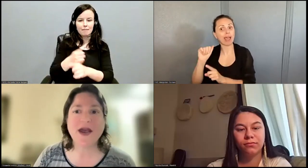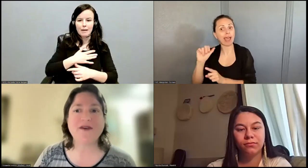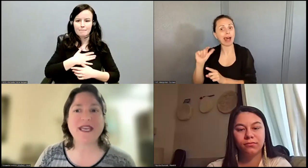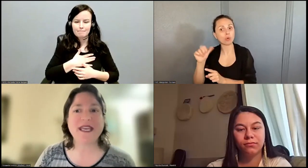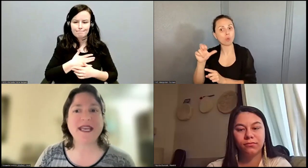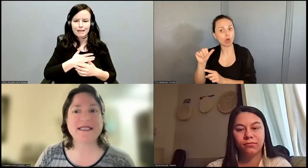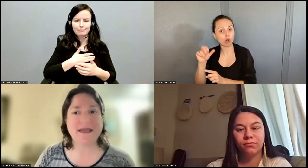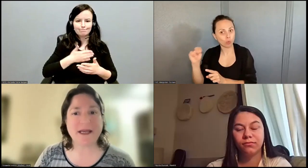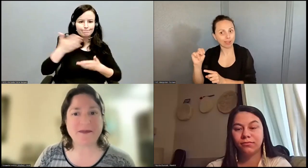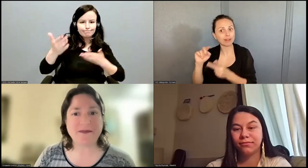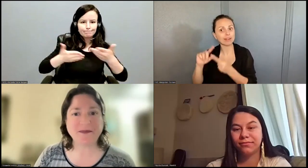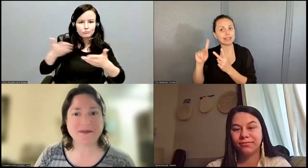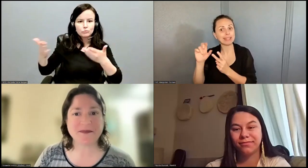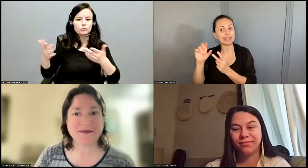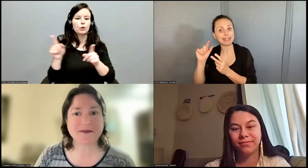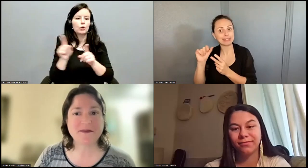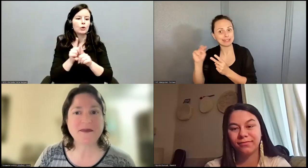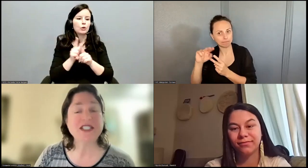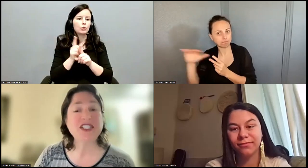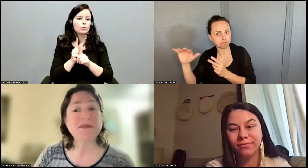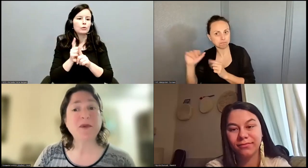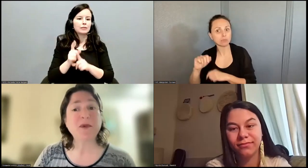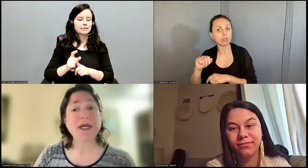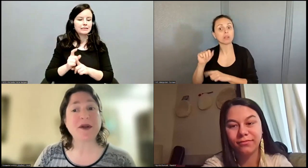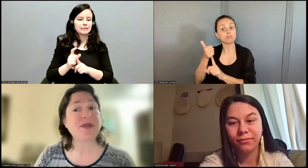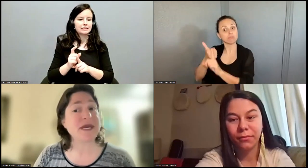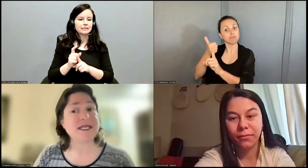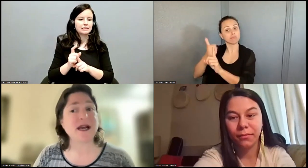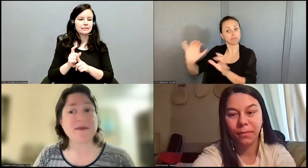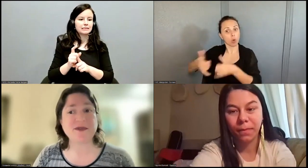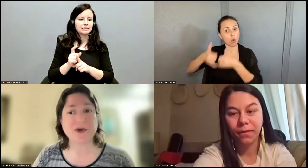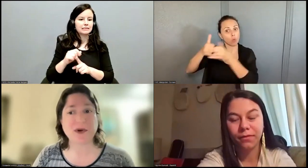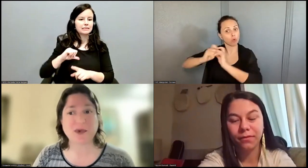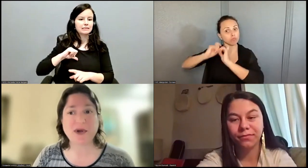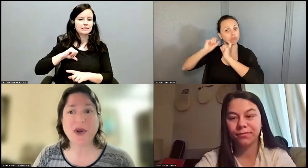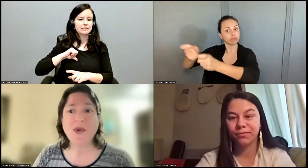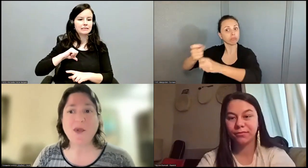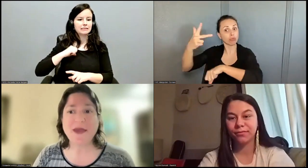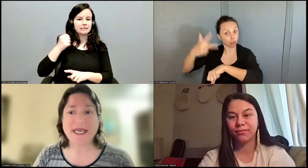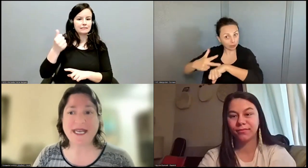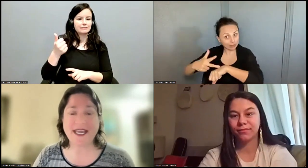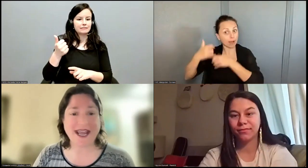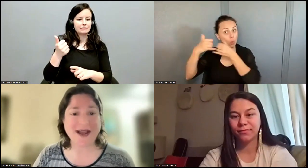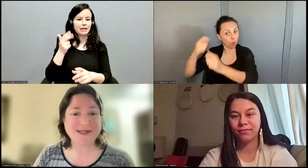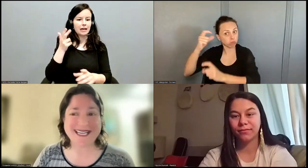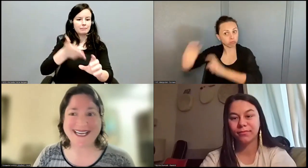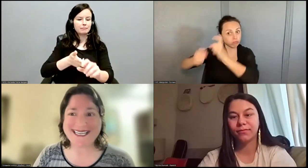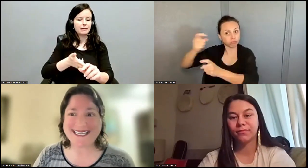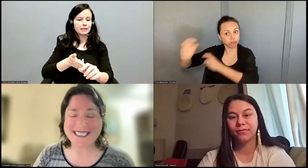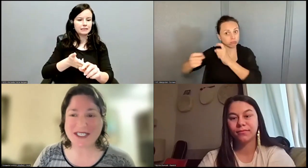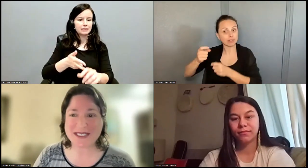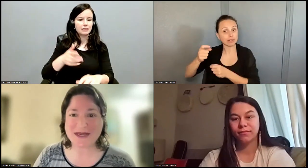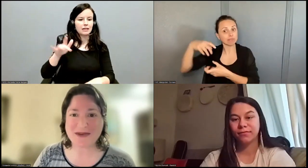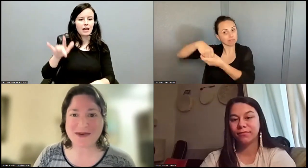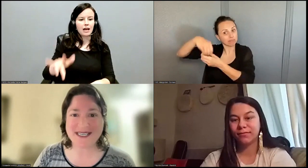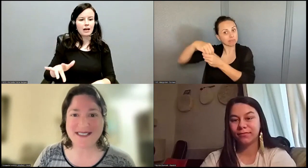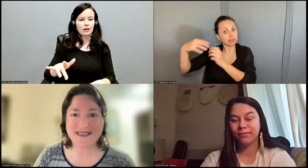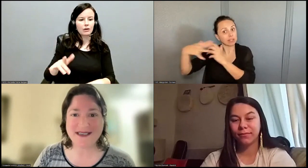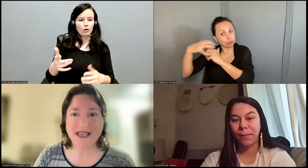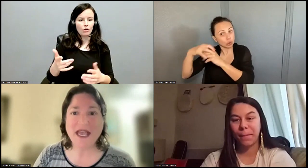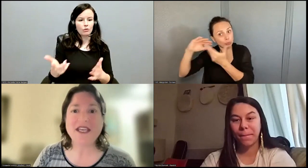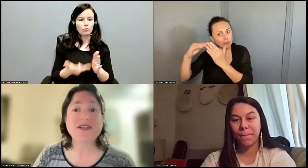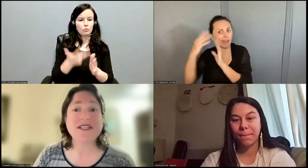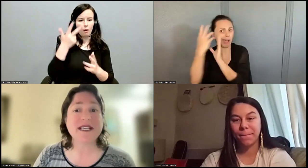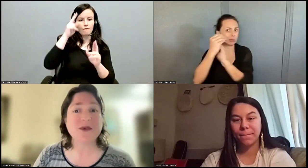Algonquins of Kitigan-Zibi. She's been awarded 3 times for her work within and outside Indigenous